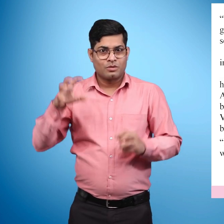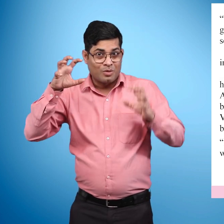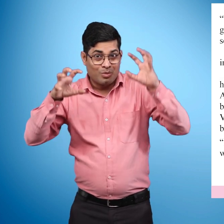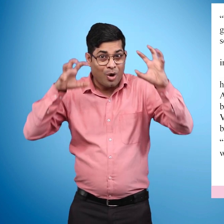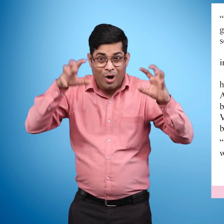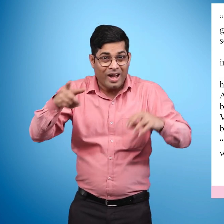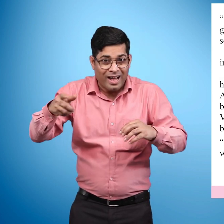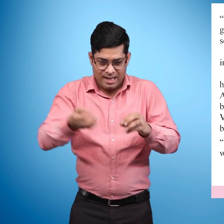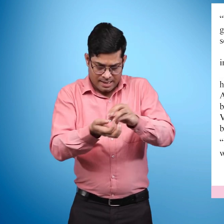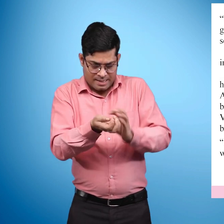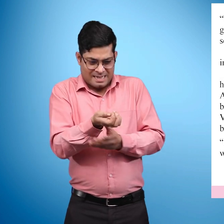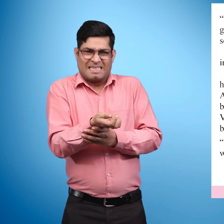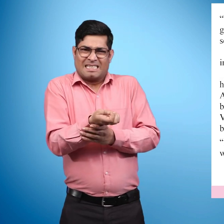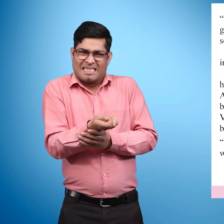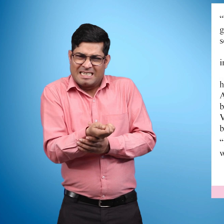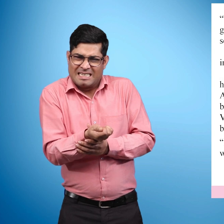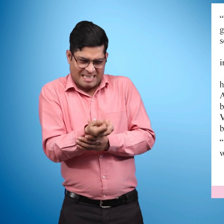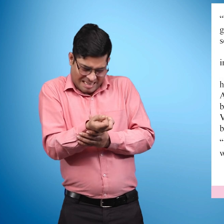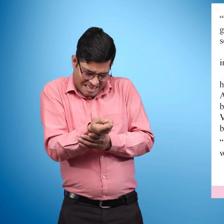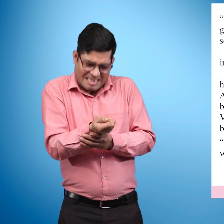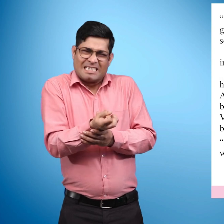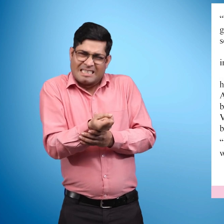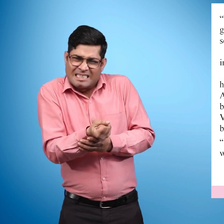Again the ghost tried to crush the stone, but in vain.